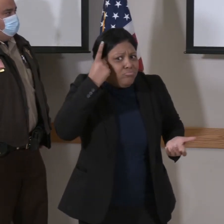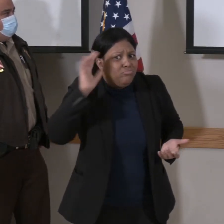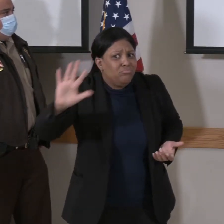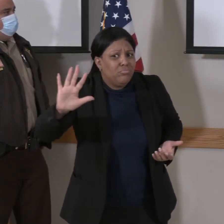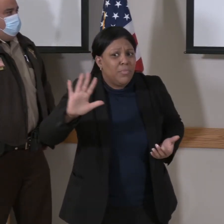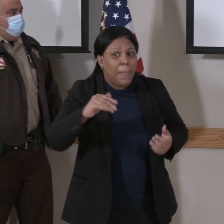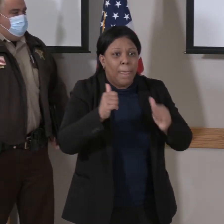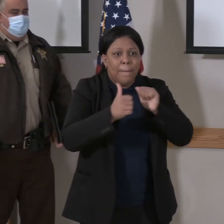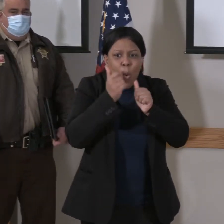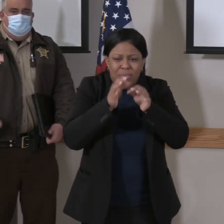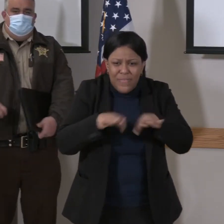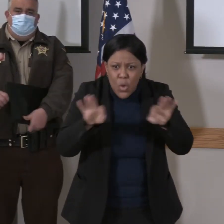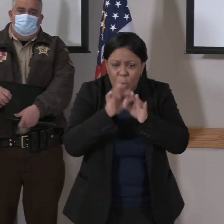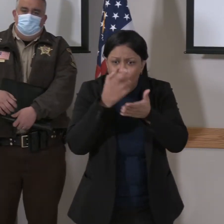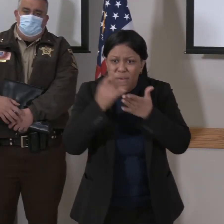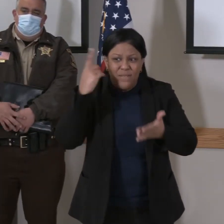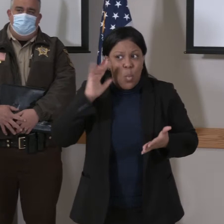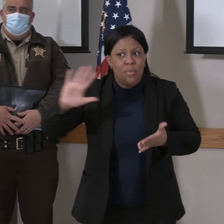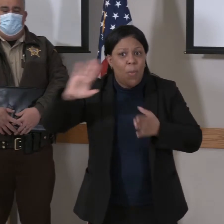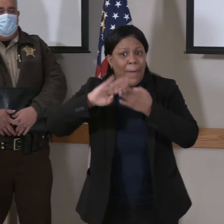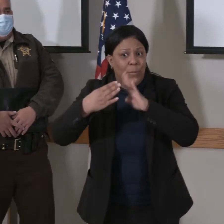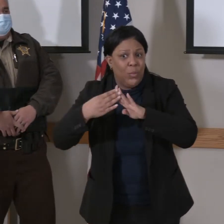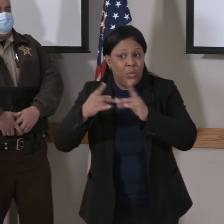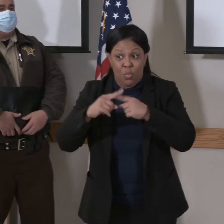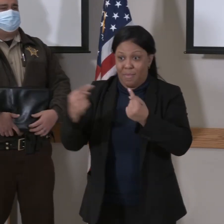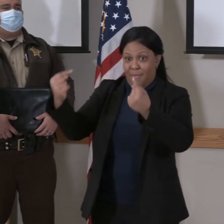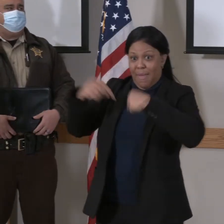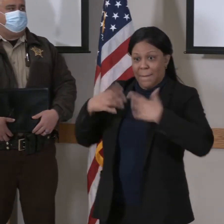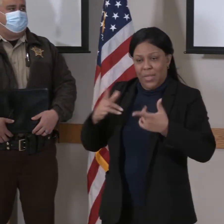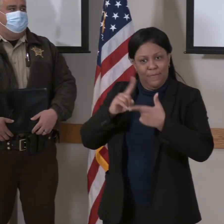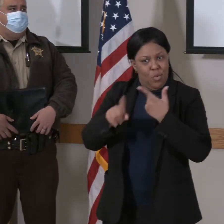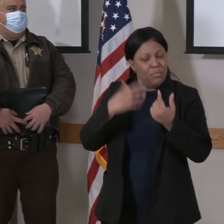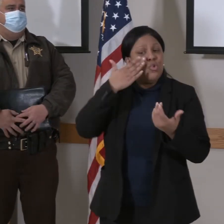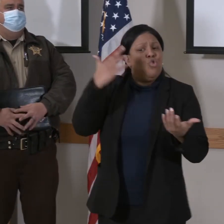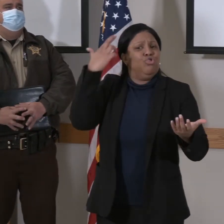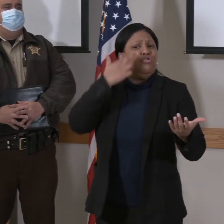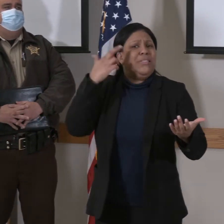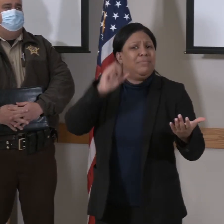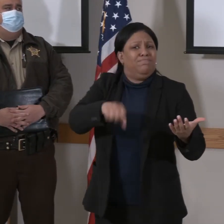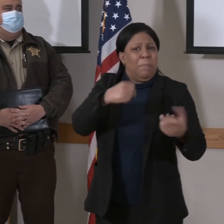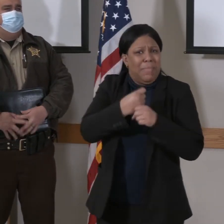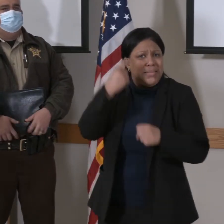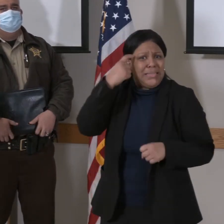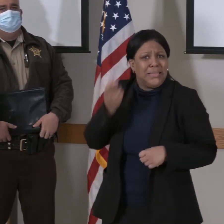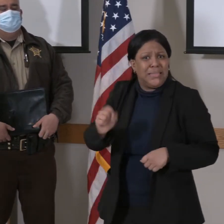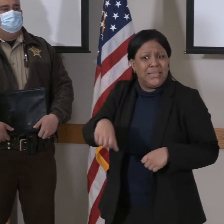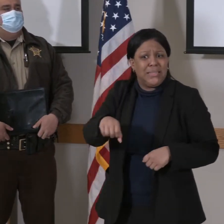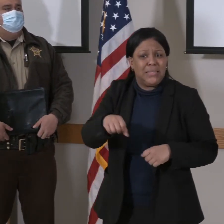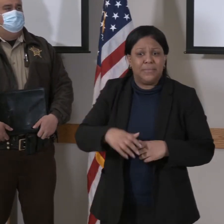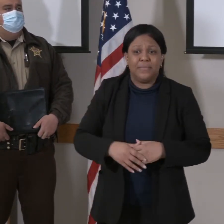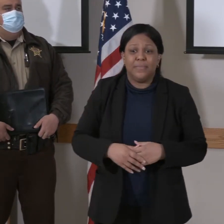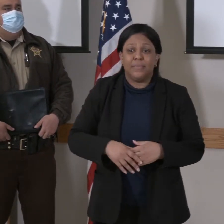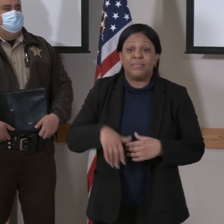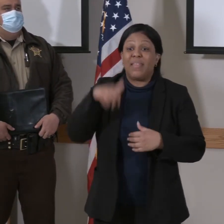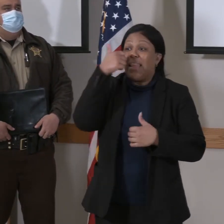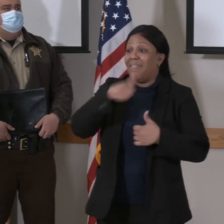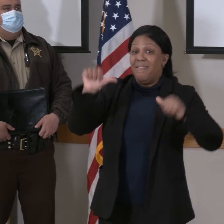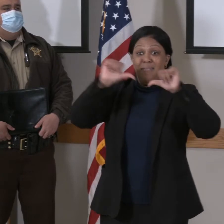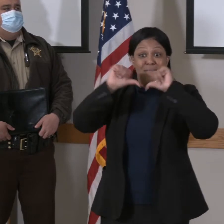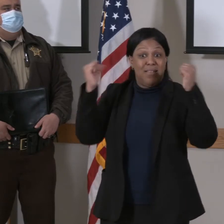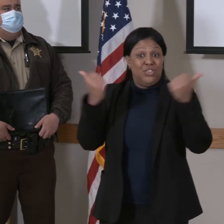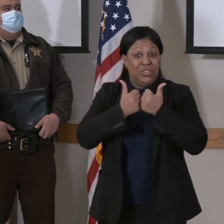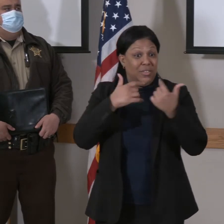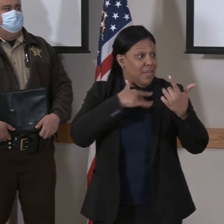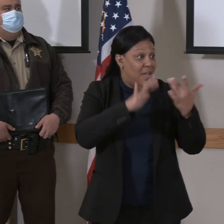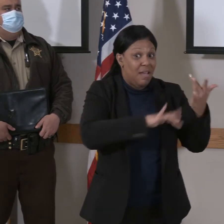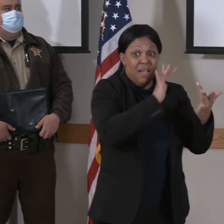in their community are coming here for a good purpose. But I have not had any of the agencies that I personally reached out to turn us down. I